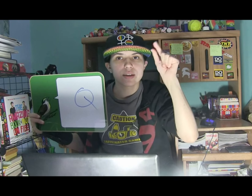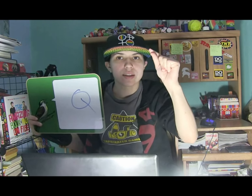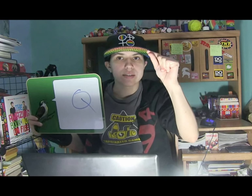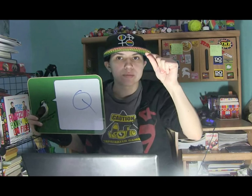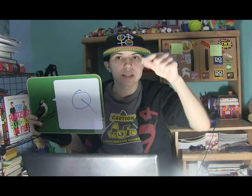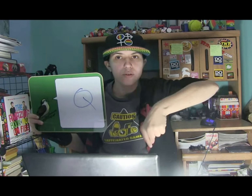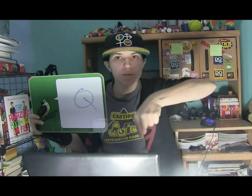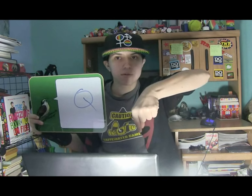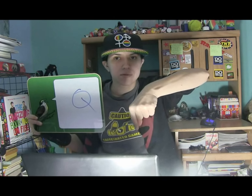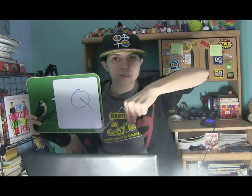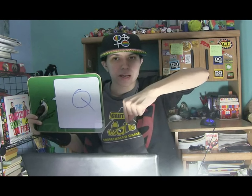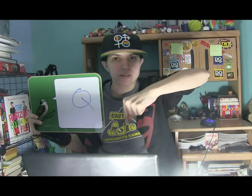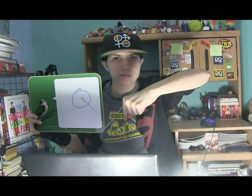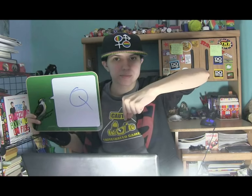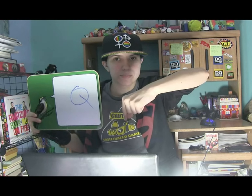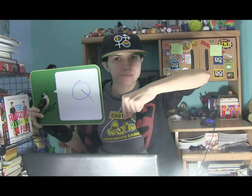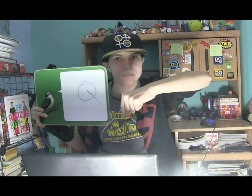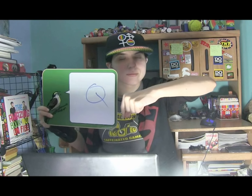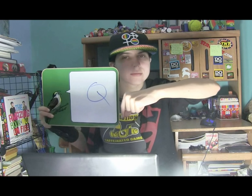come together, flip it down.